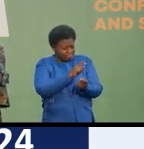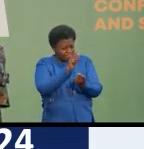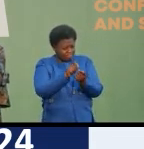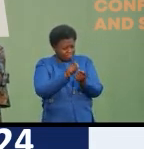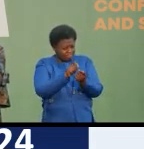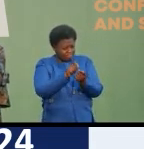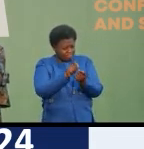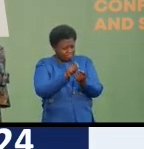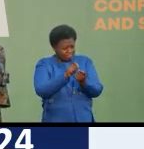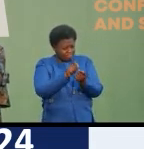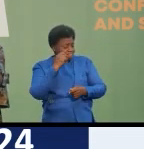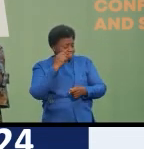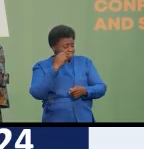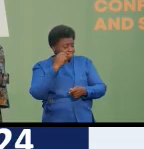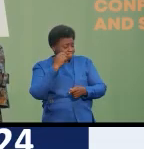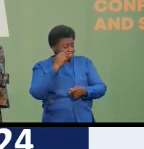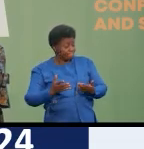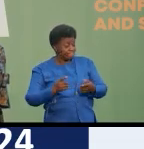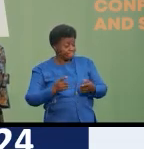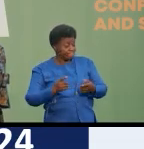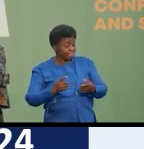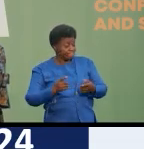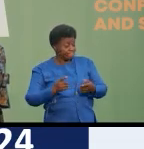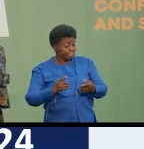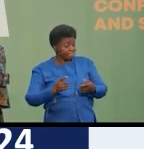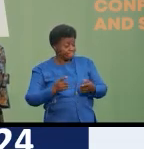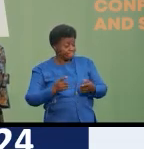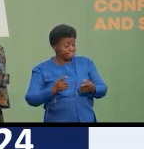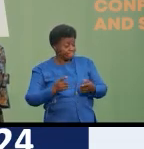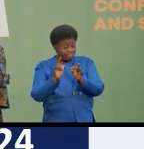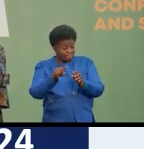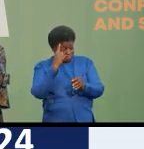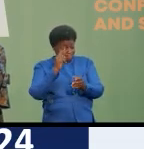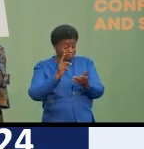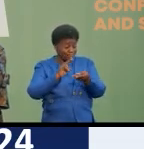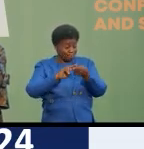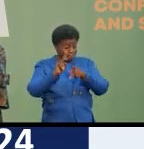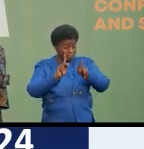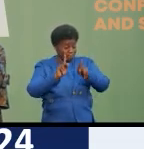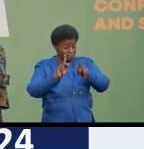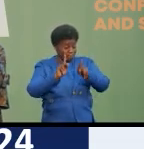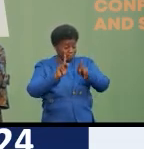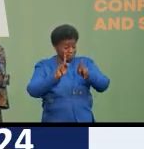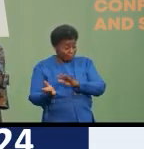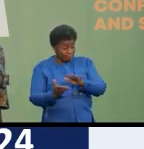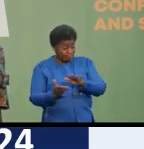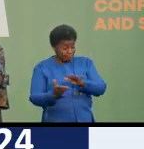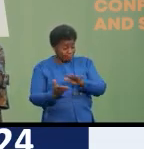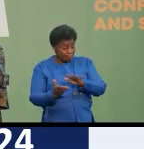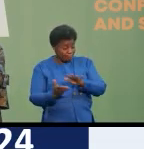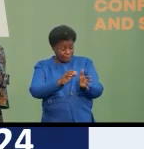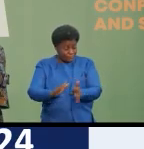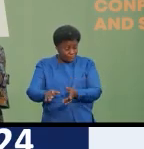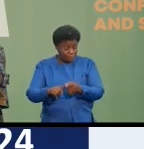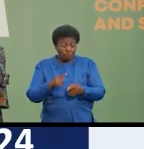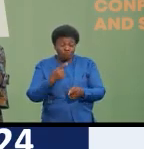of women, girls, key population, and other subpopulation groups. And let's not leave out incarcerated people,